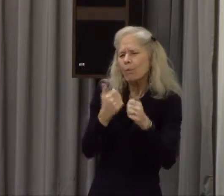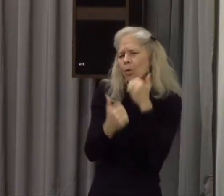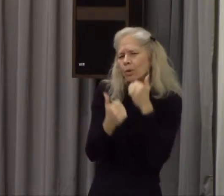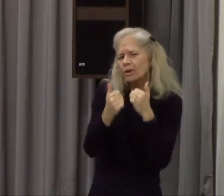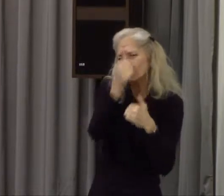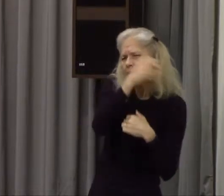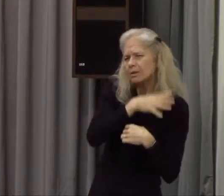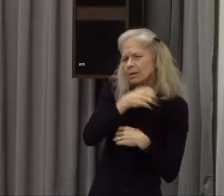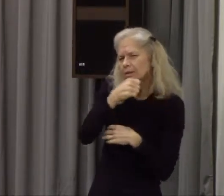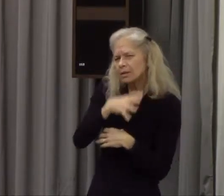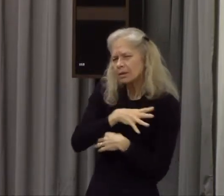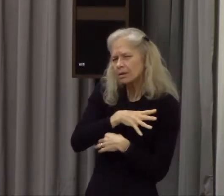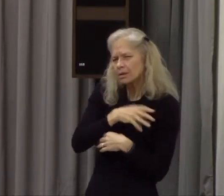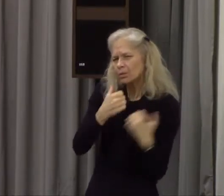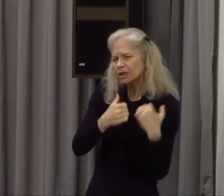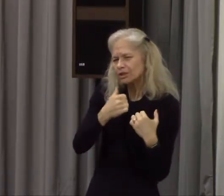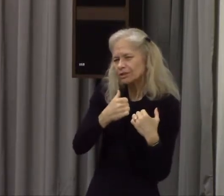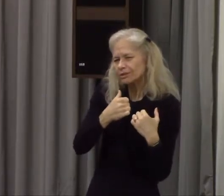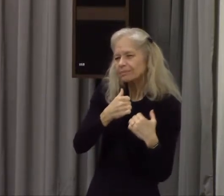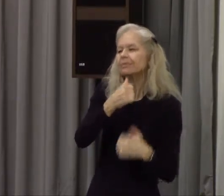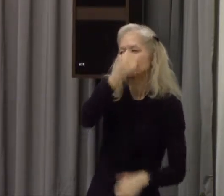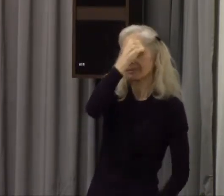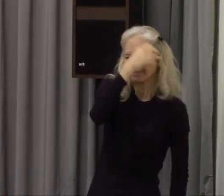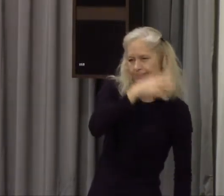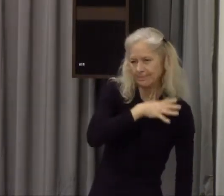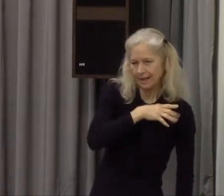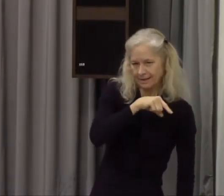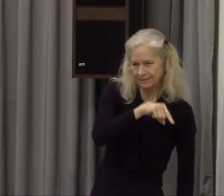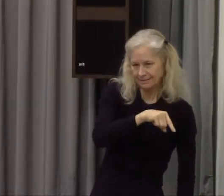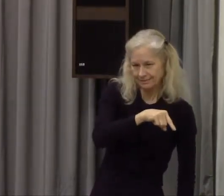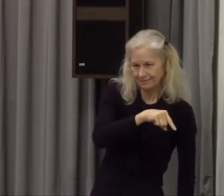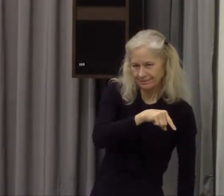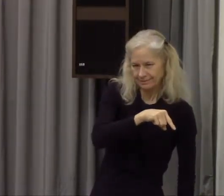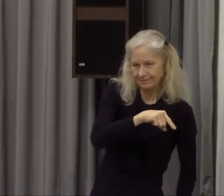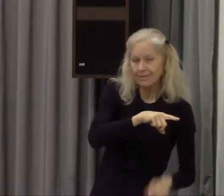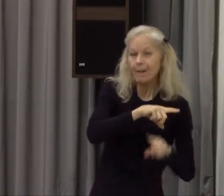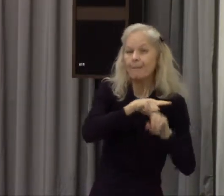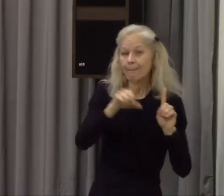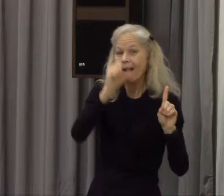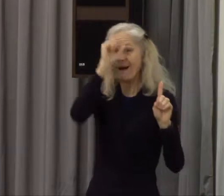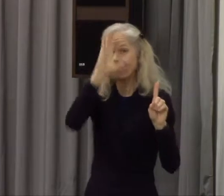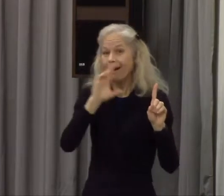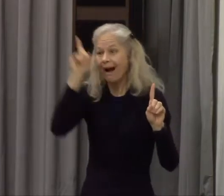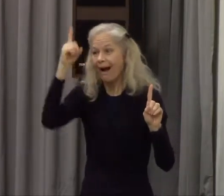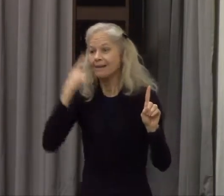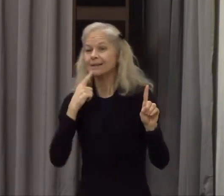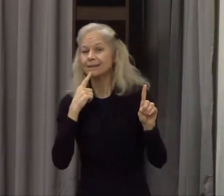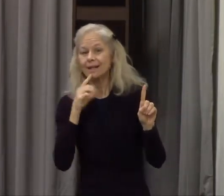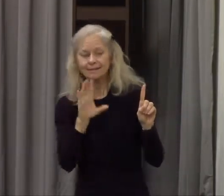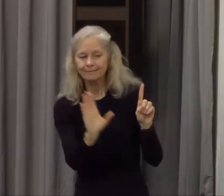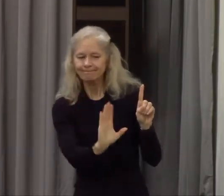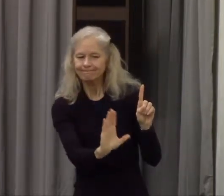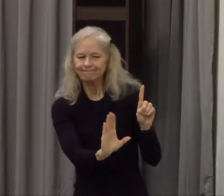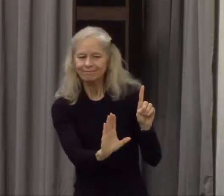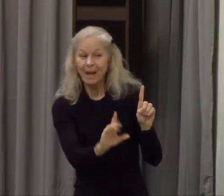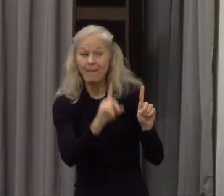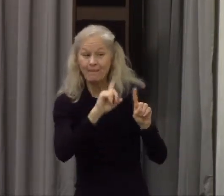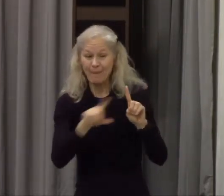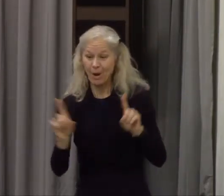not be a man. It would be a miraculous conception. God says, "I will send one." He says, "You'll